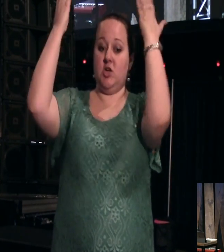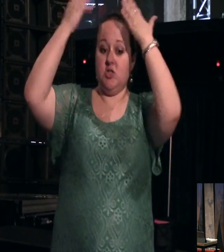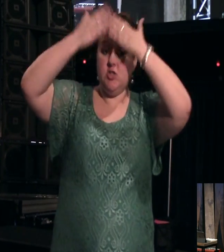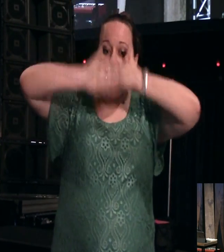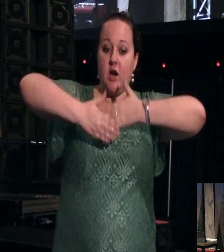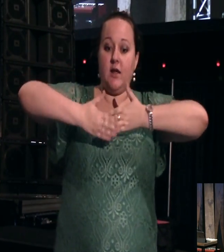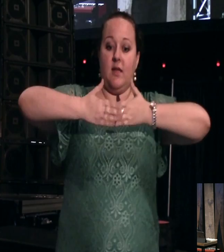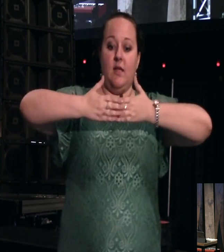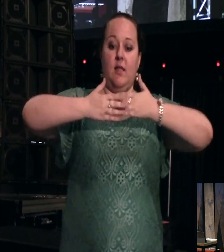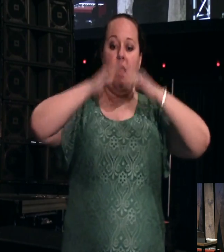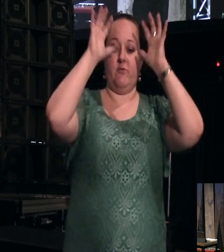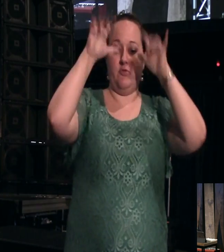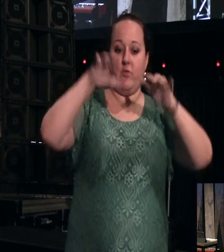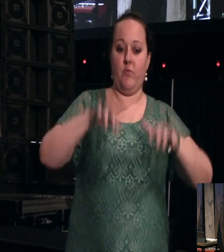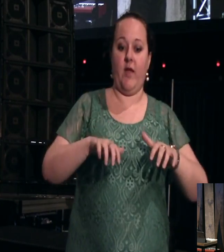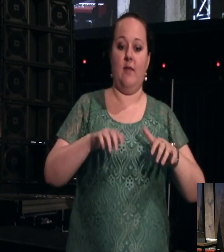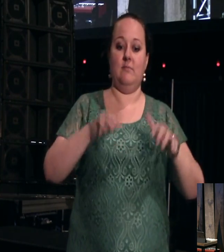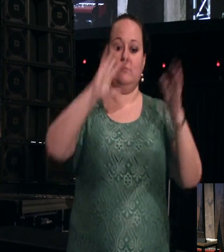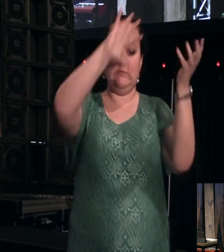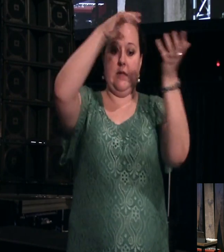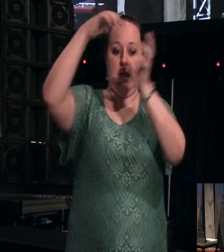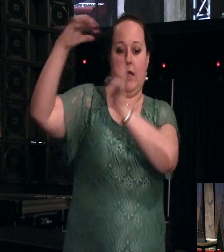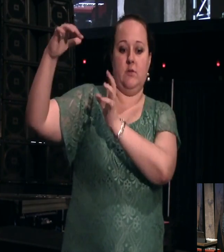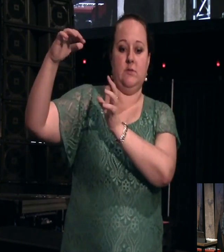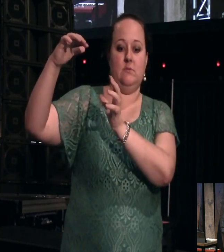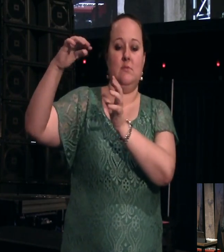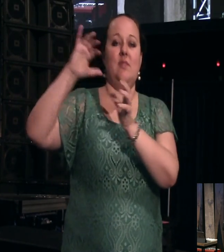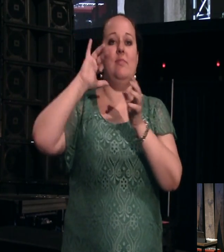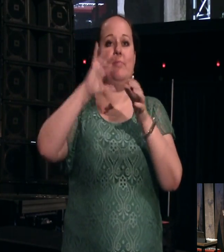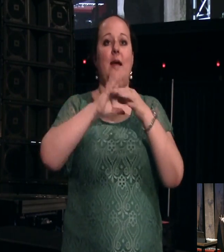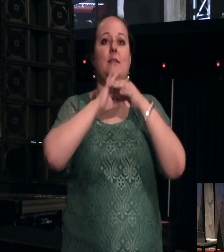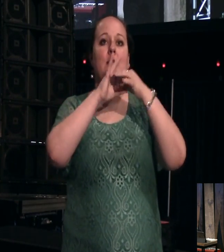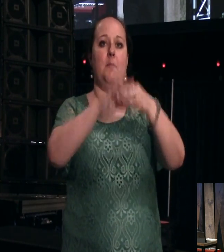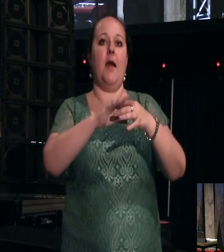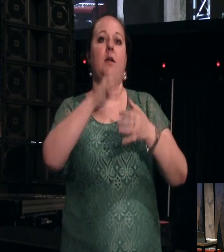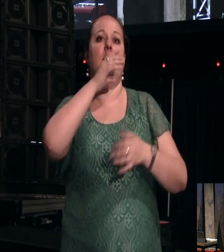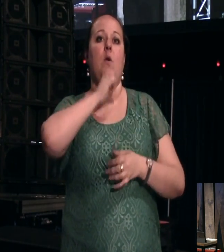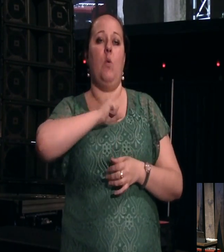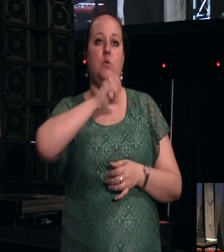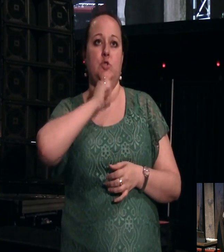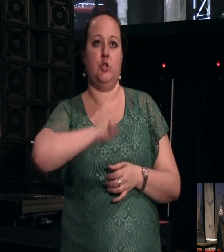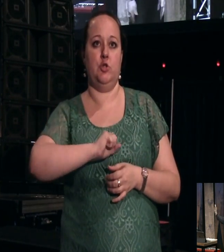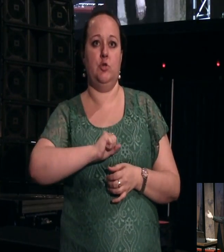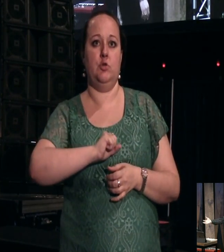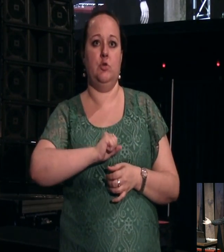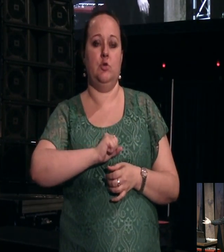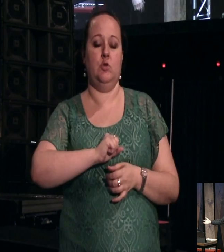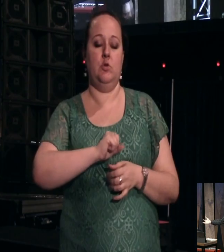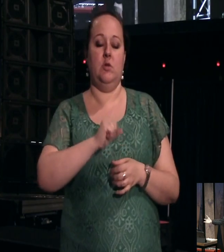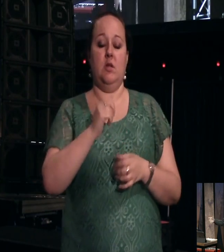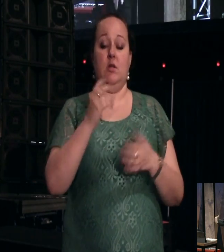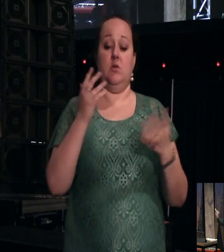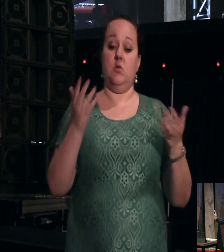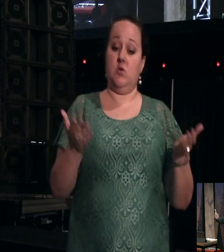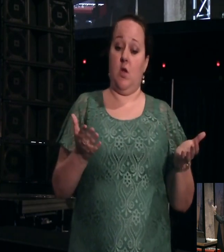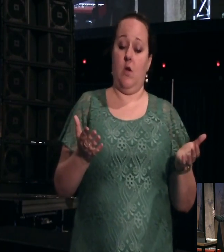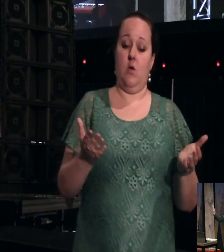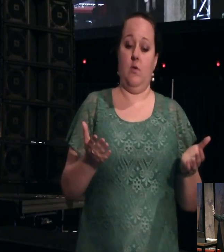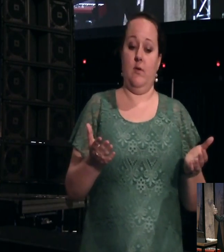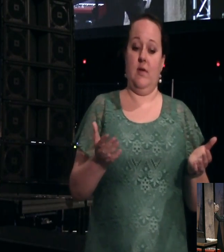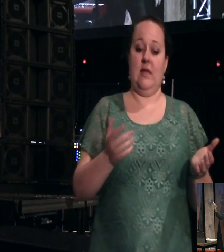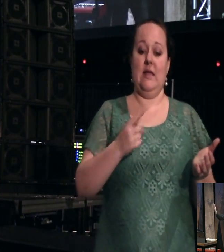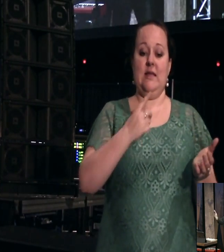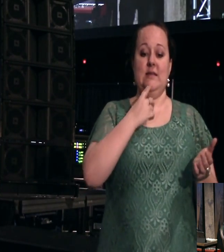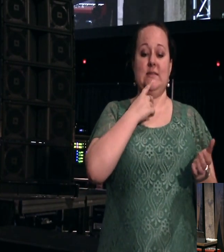and the moon and the stars are darkened and the clouds return after the rain. Here's what the poem is about. It's about getting old. He's unpacking